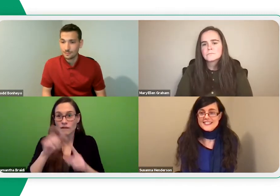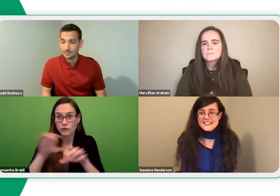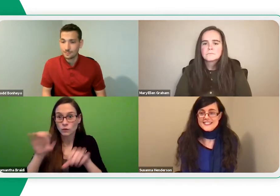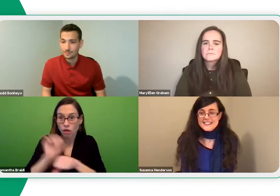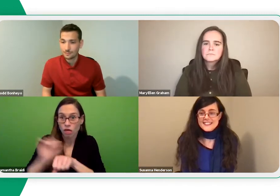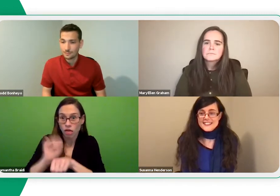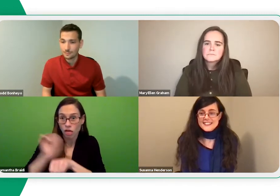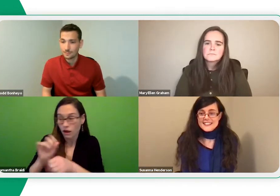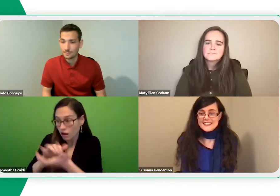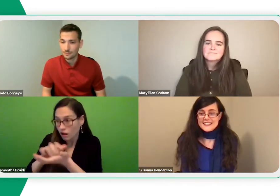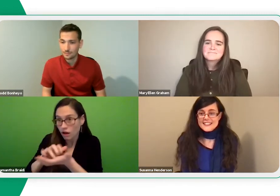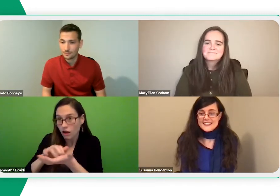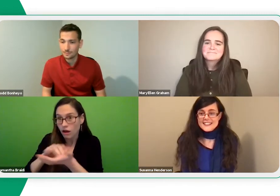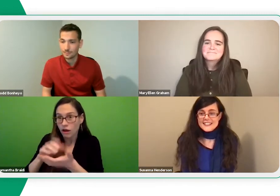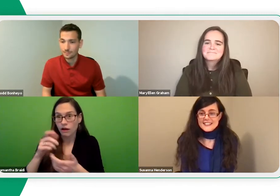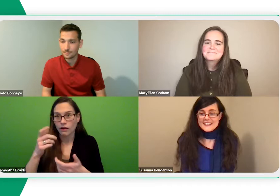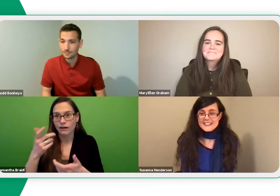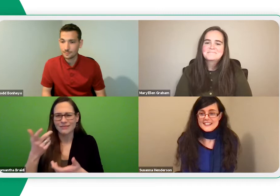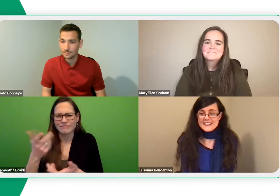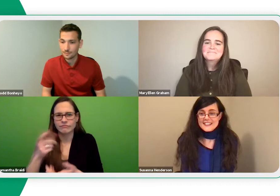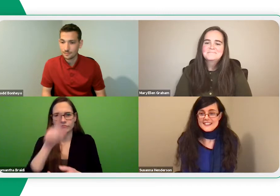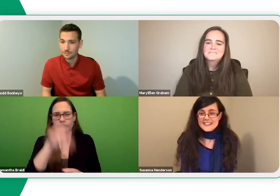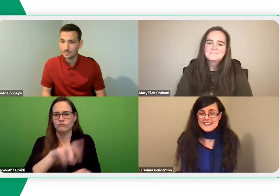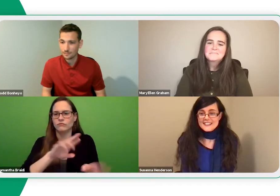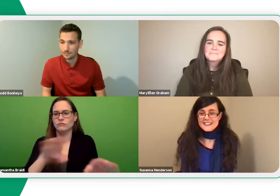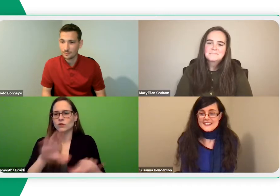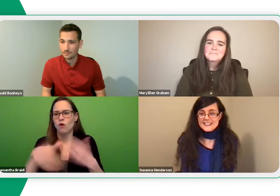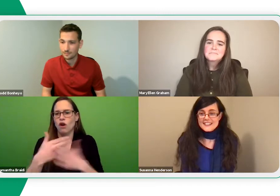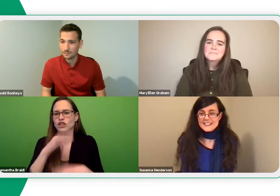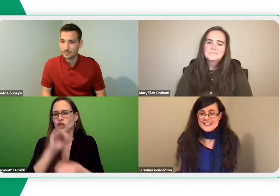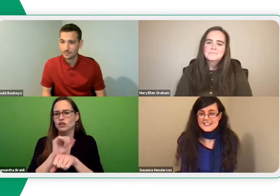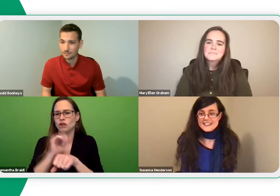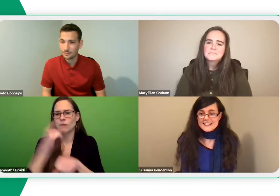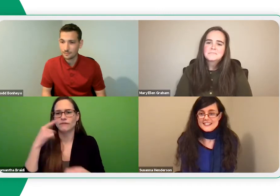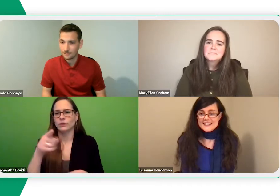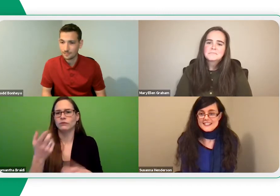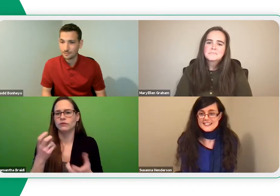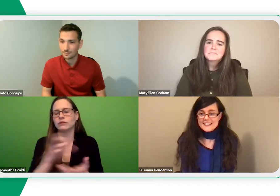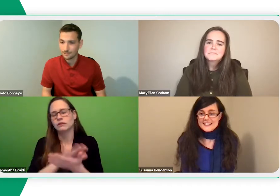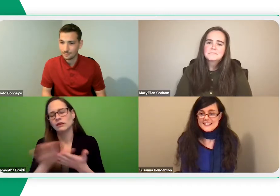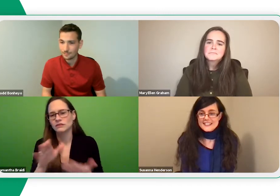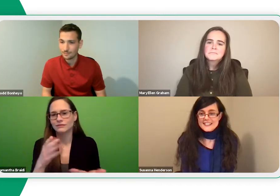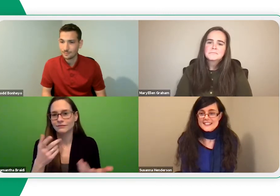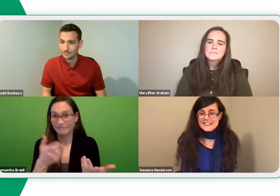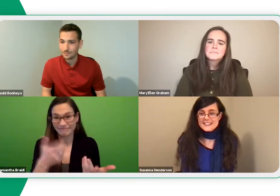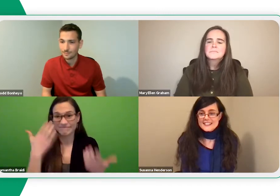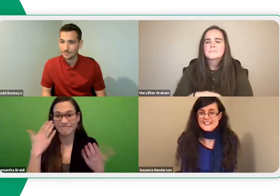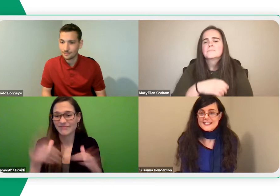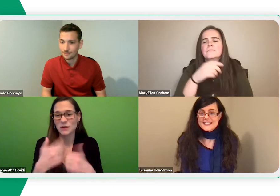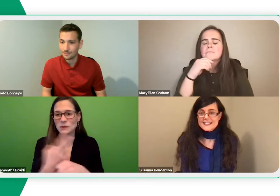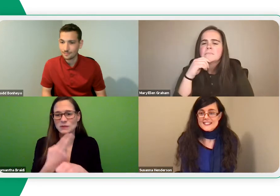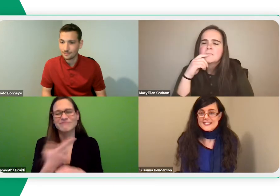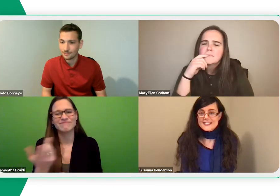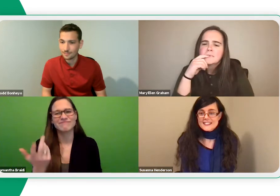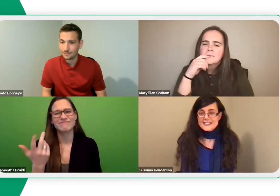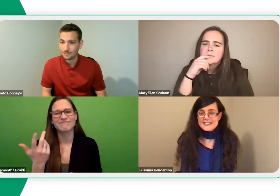There are plenty of functions within the Excel system where one doesn't have to sit at a calculator and type those out. Excel does